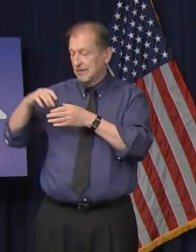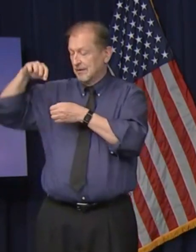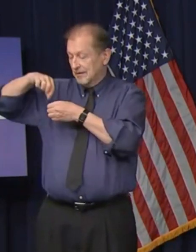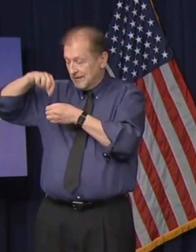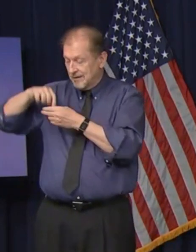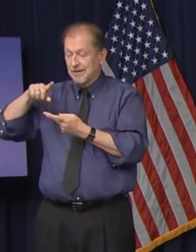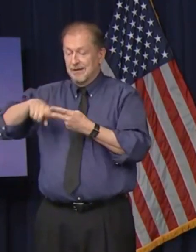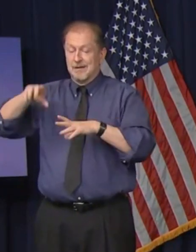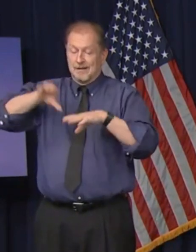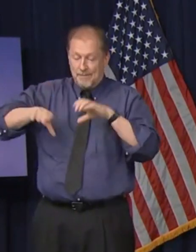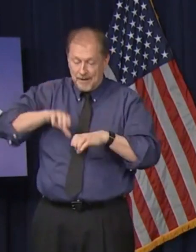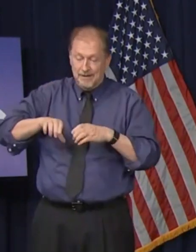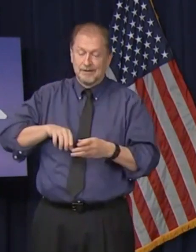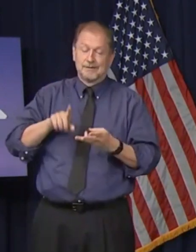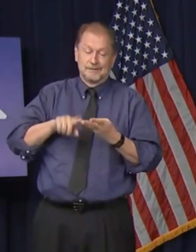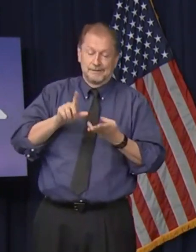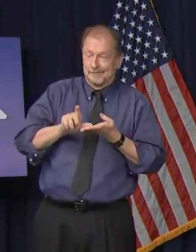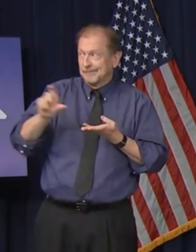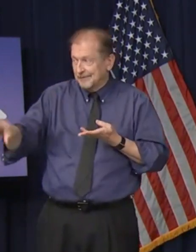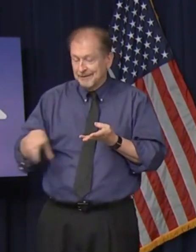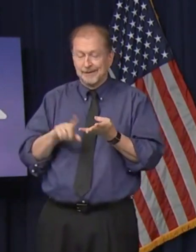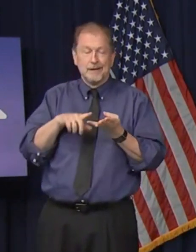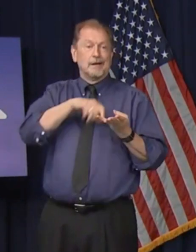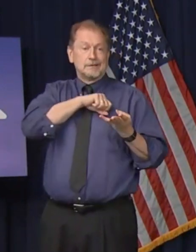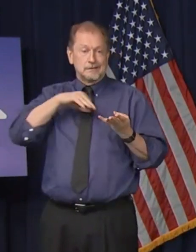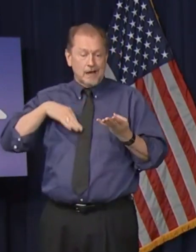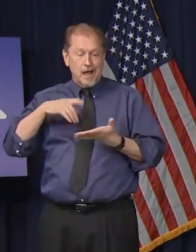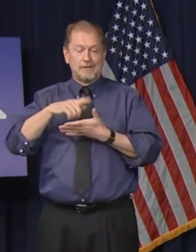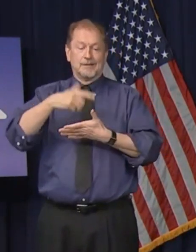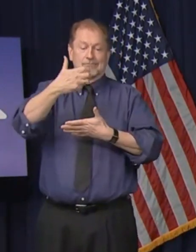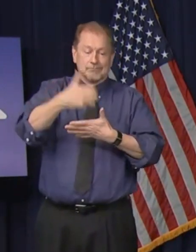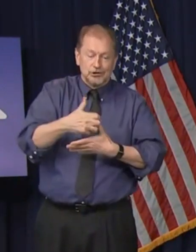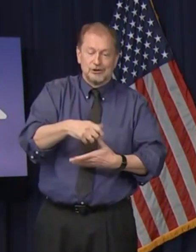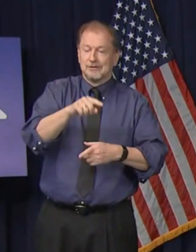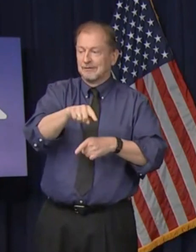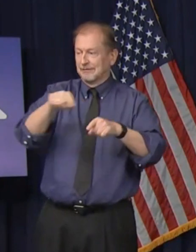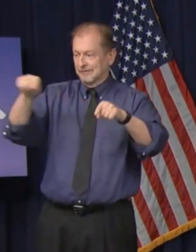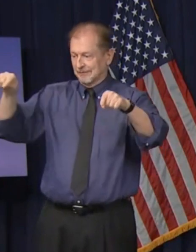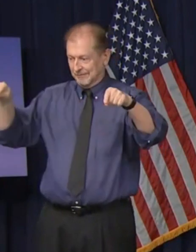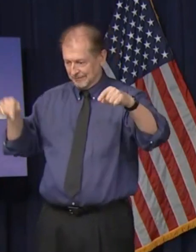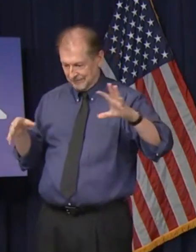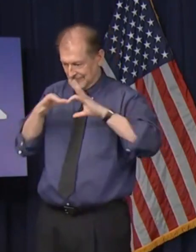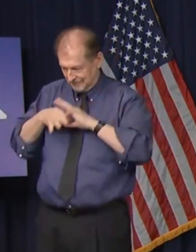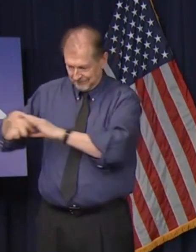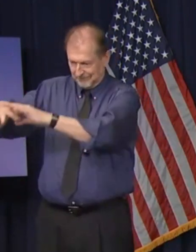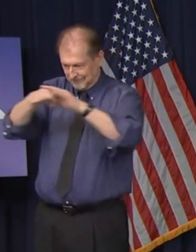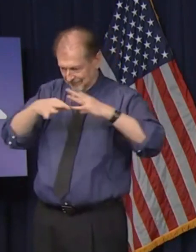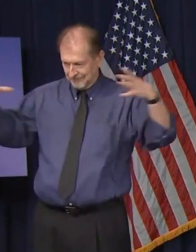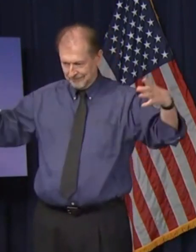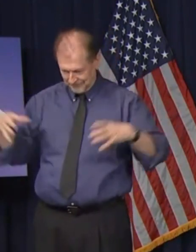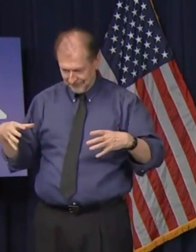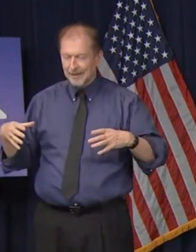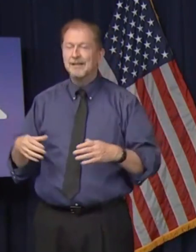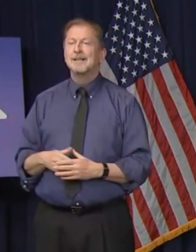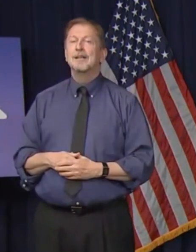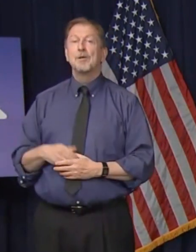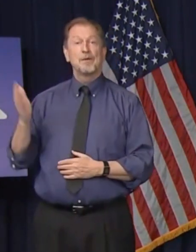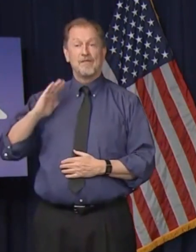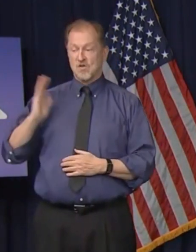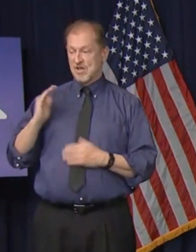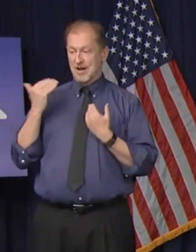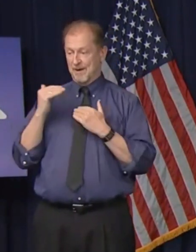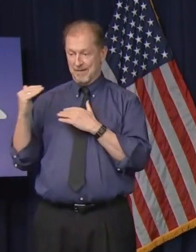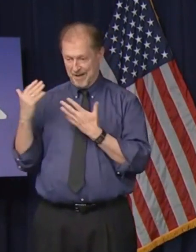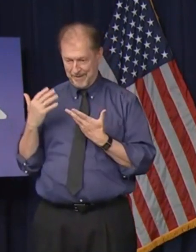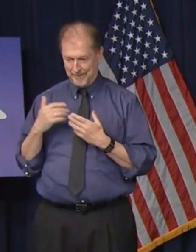a complex set of things that you have to make sure you have all together. And as you've heard, we've also lowered the bar a little